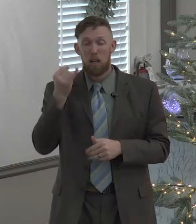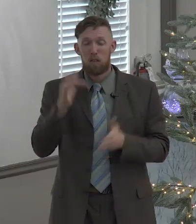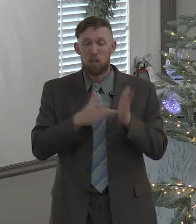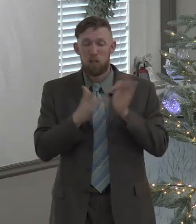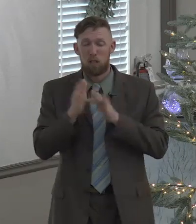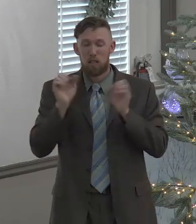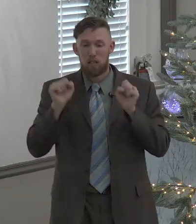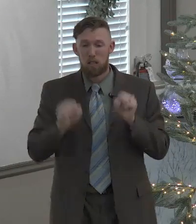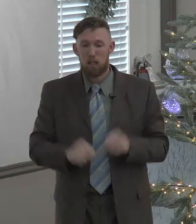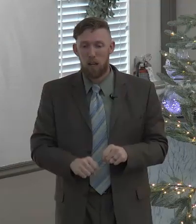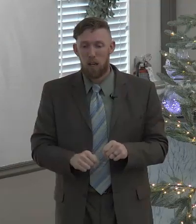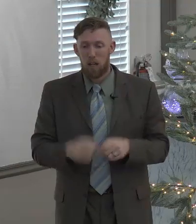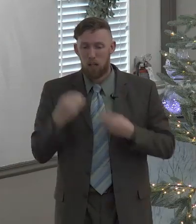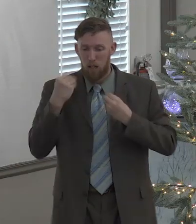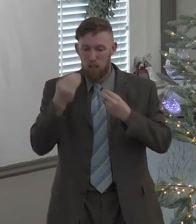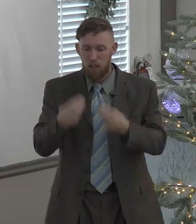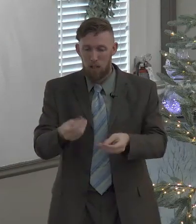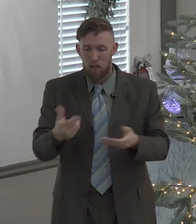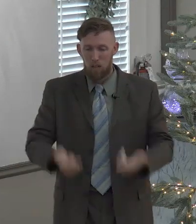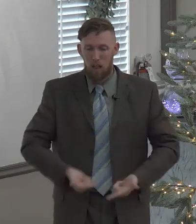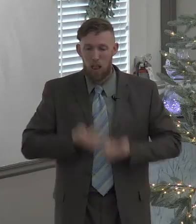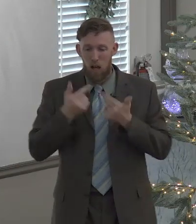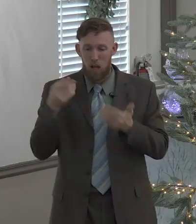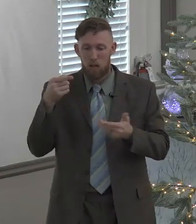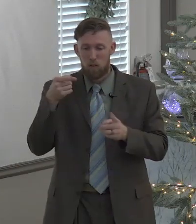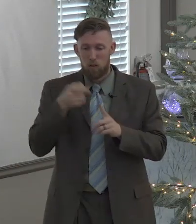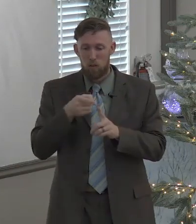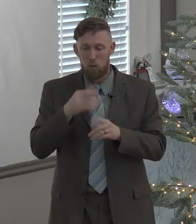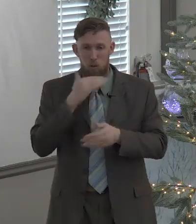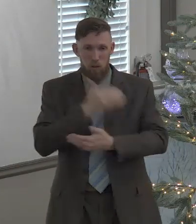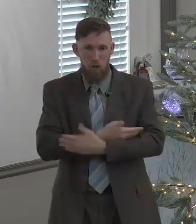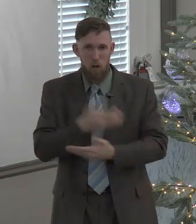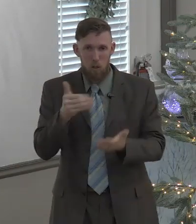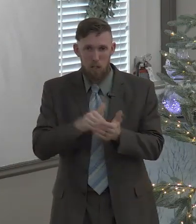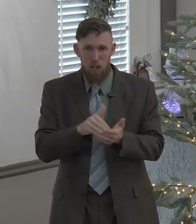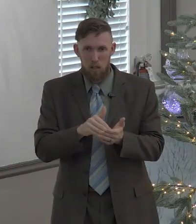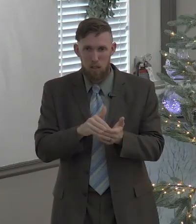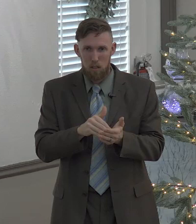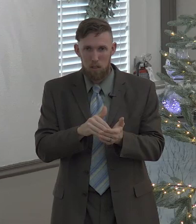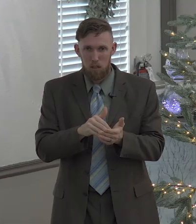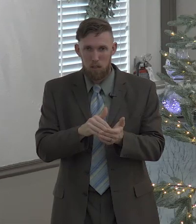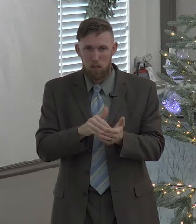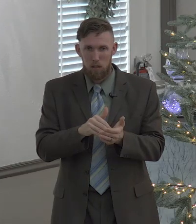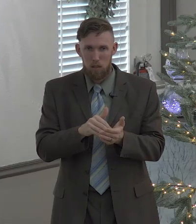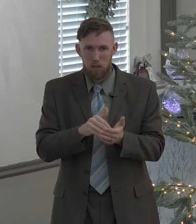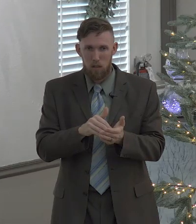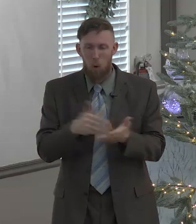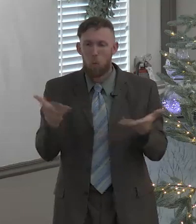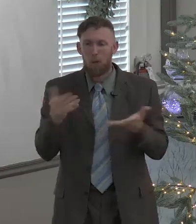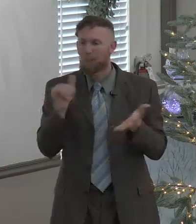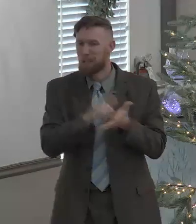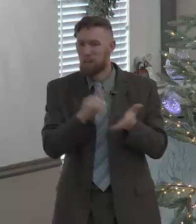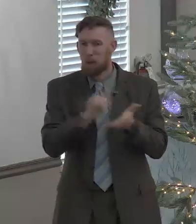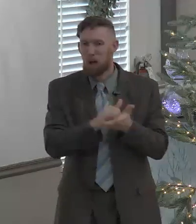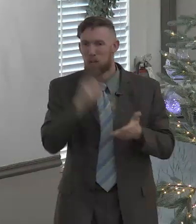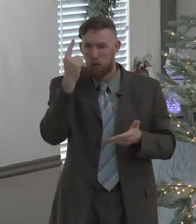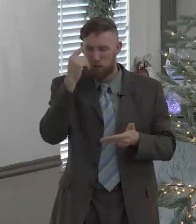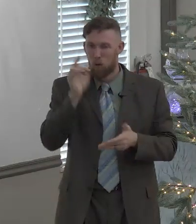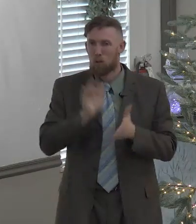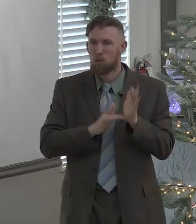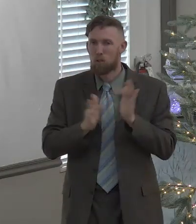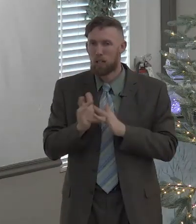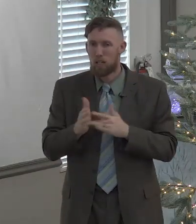this. If Jesus can do this, is there anything impossible for the Lord